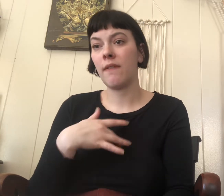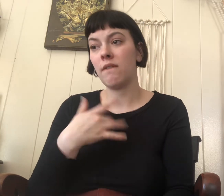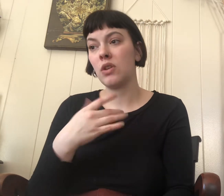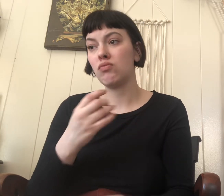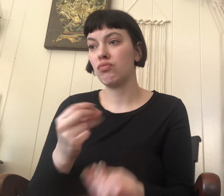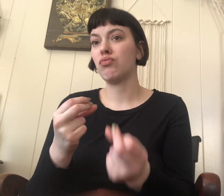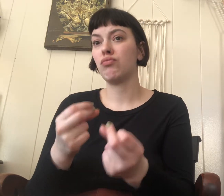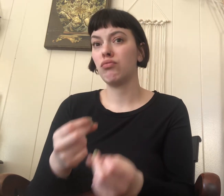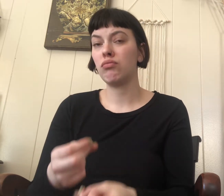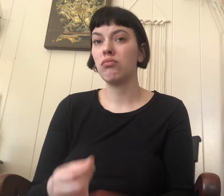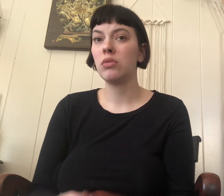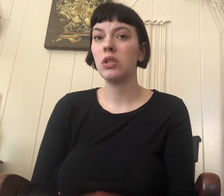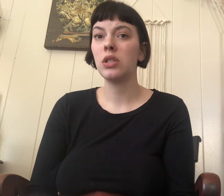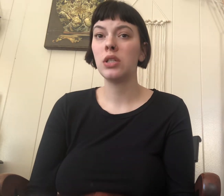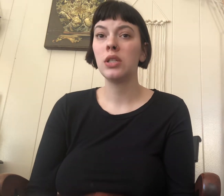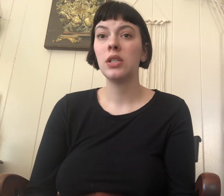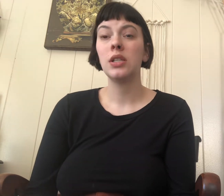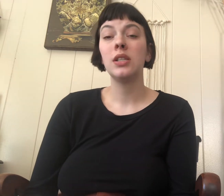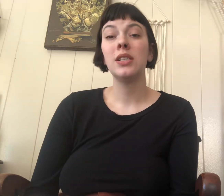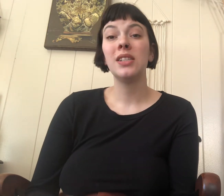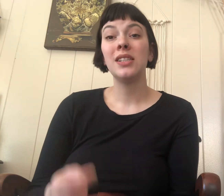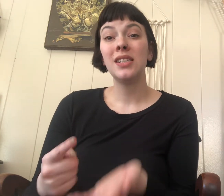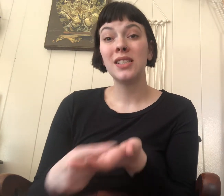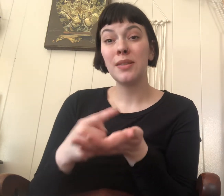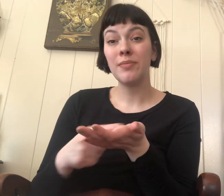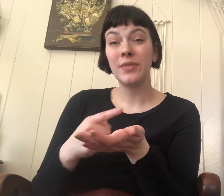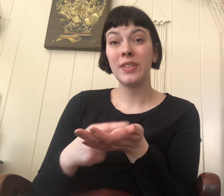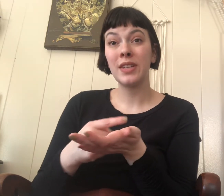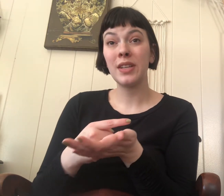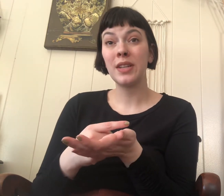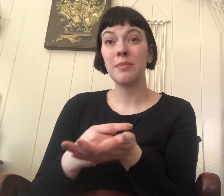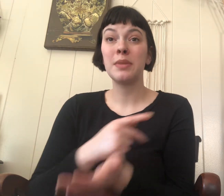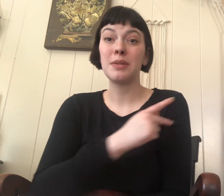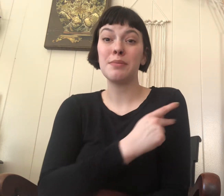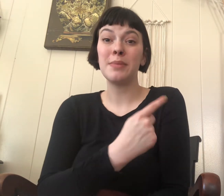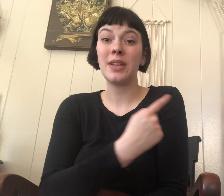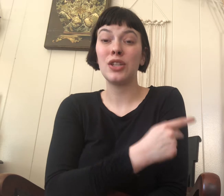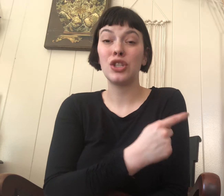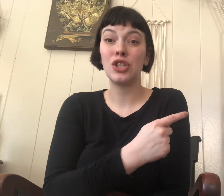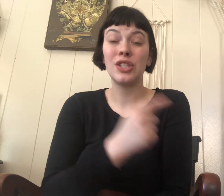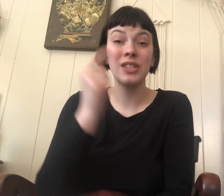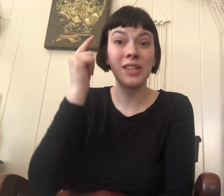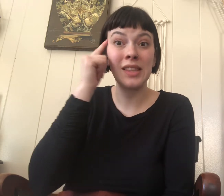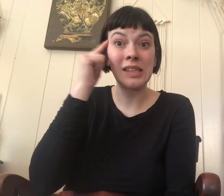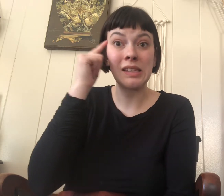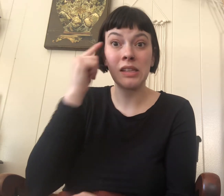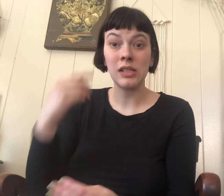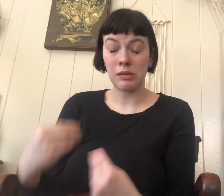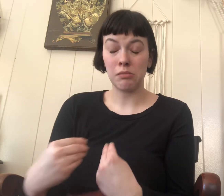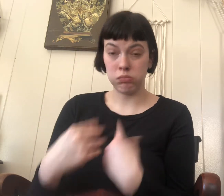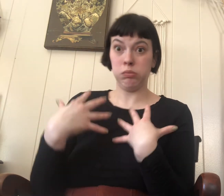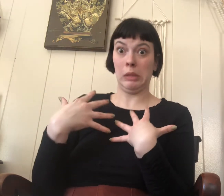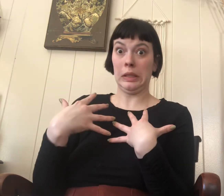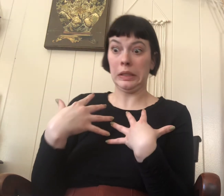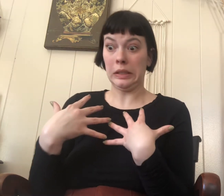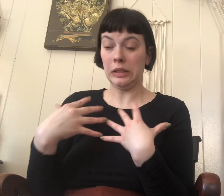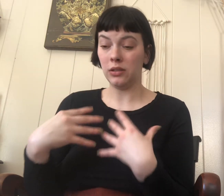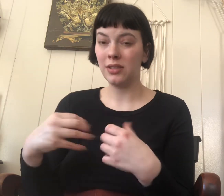Some patients expect maybe bolts of lightning or something, or shock waves, something to go through them. They've heard so many things from other people. And